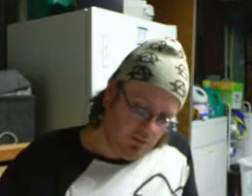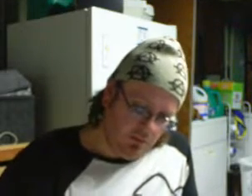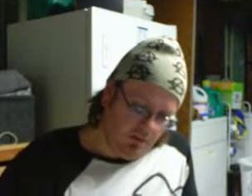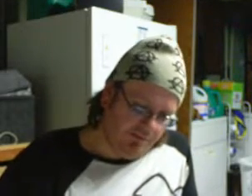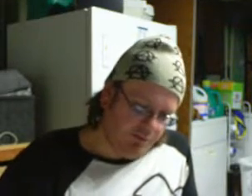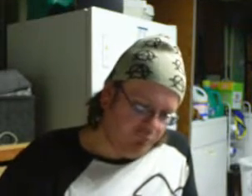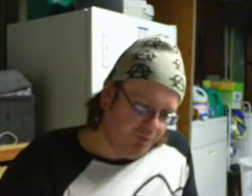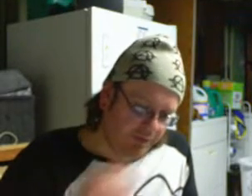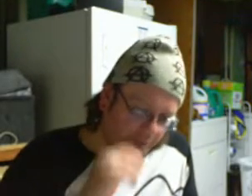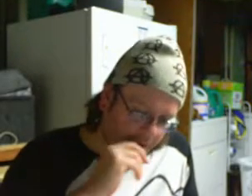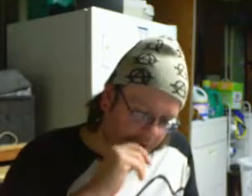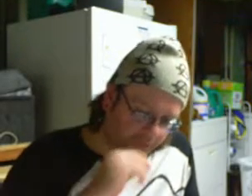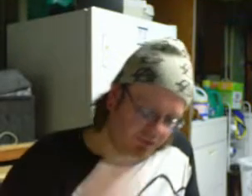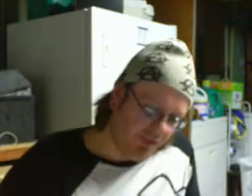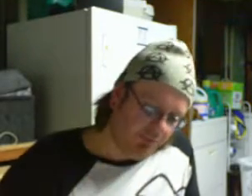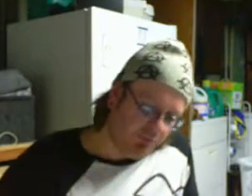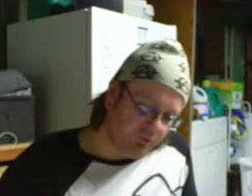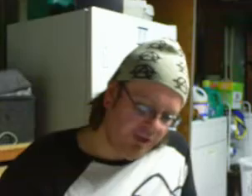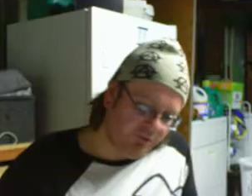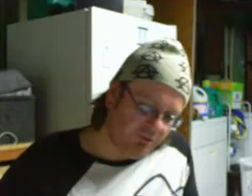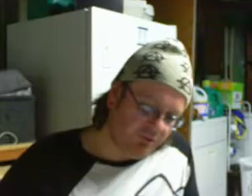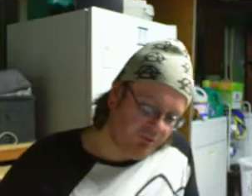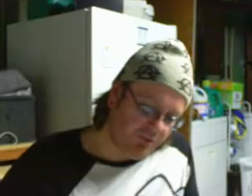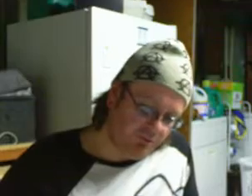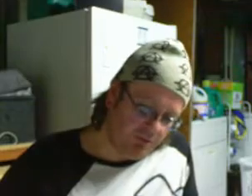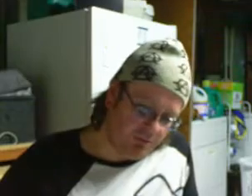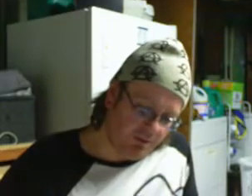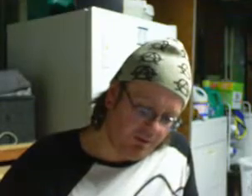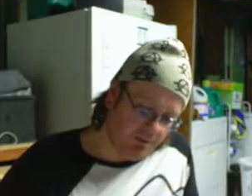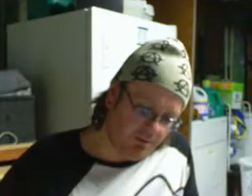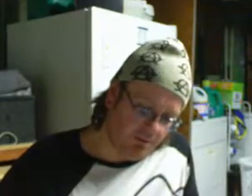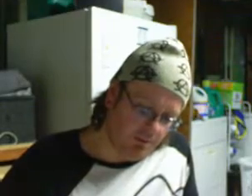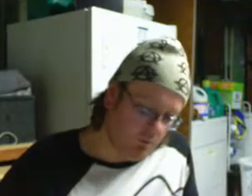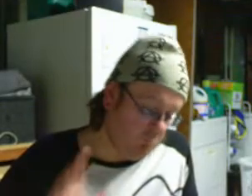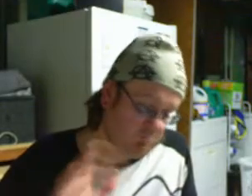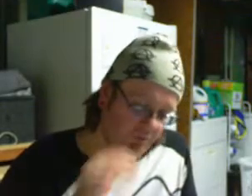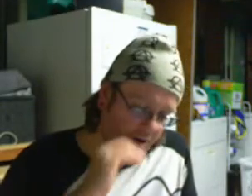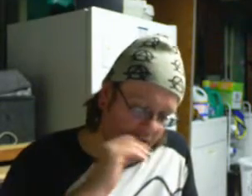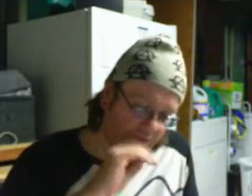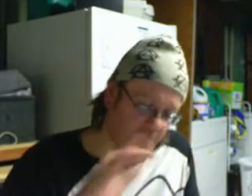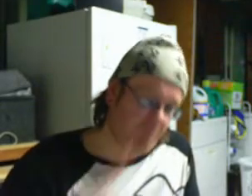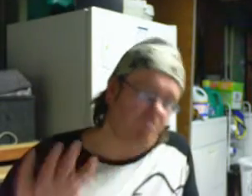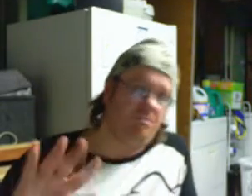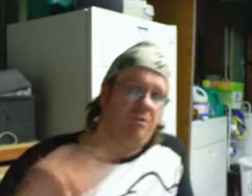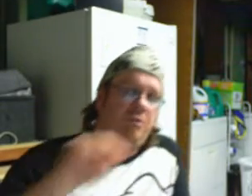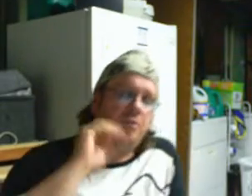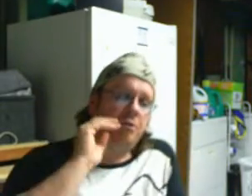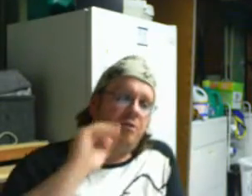I'm going to read on here. Solomon was last in succession to be king. That's not a verse, that's my